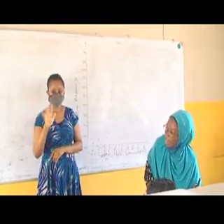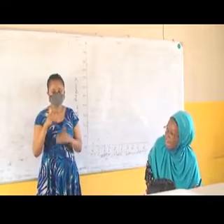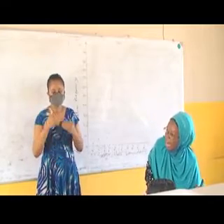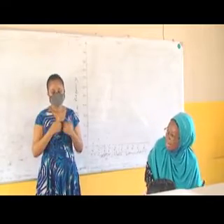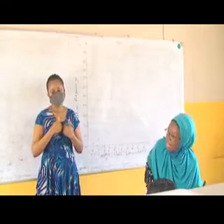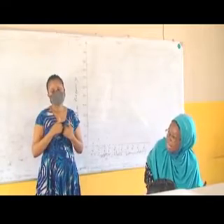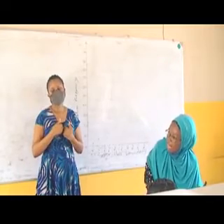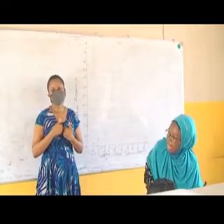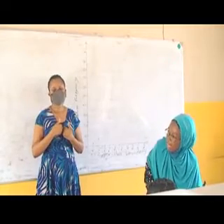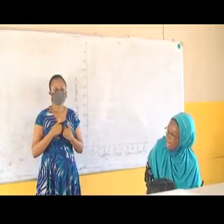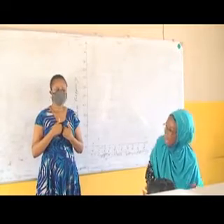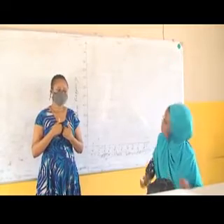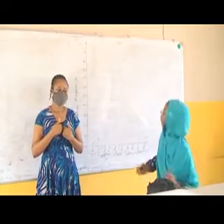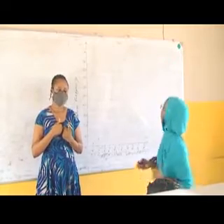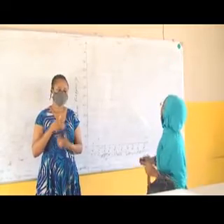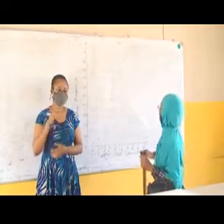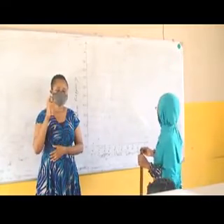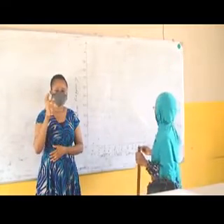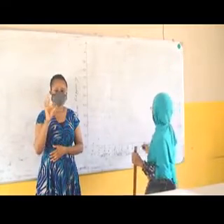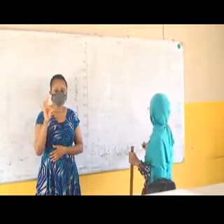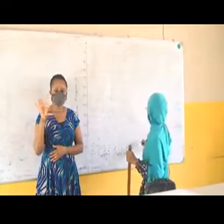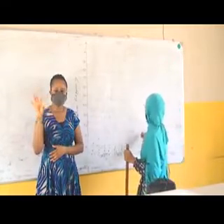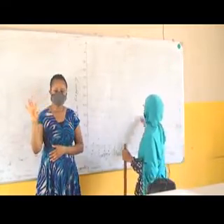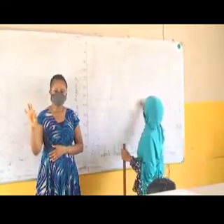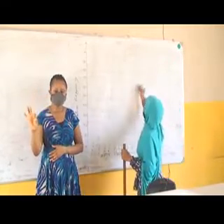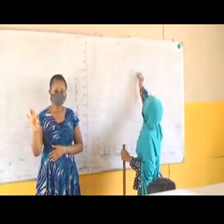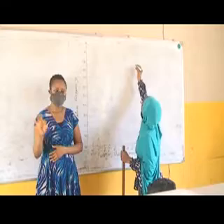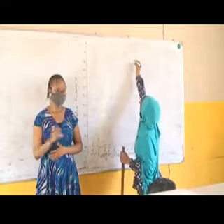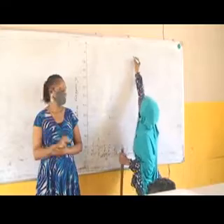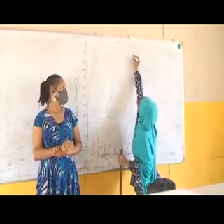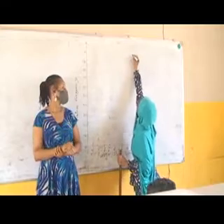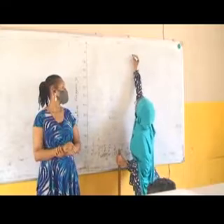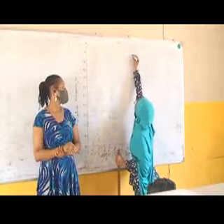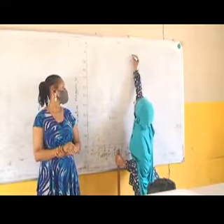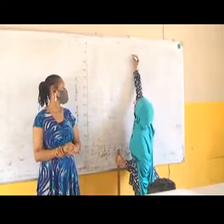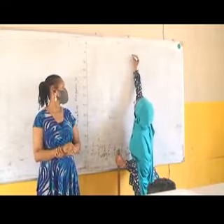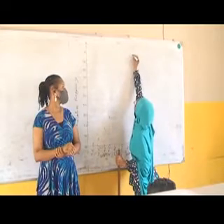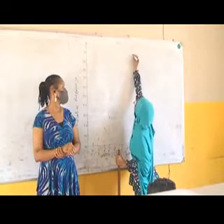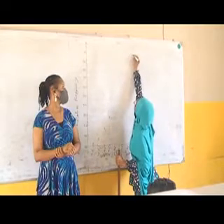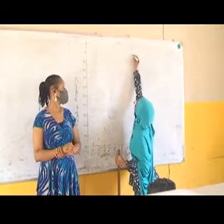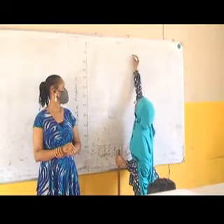have 99. 99 there.